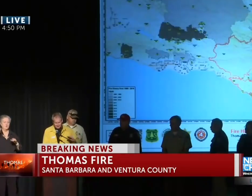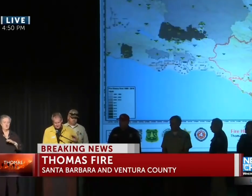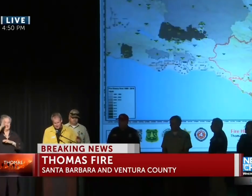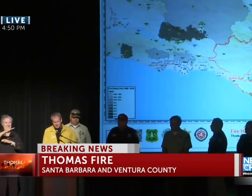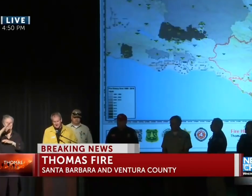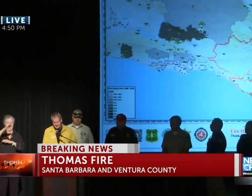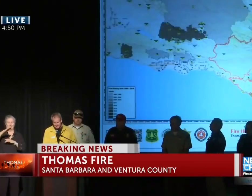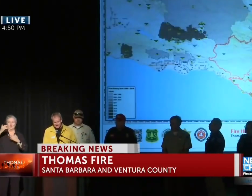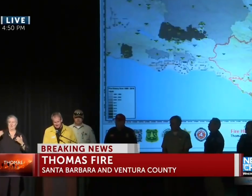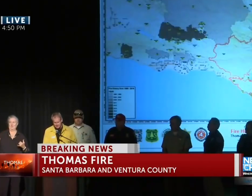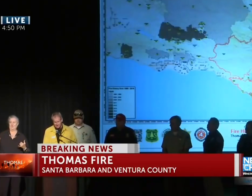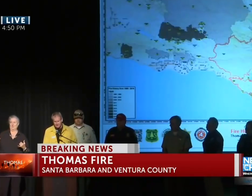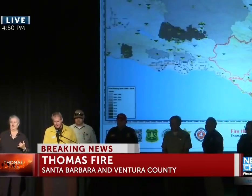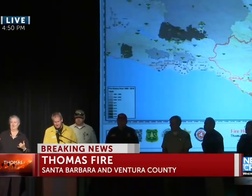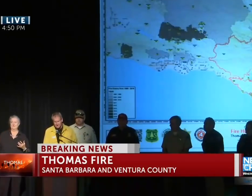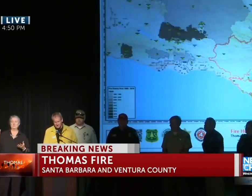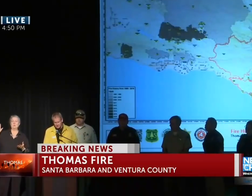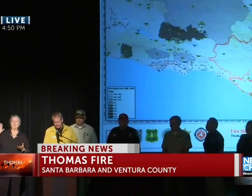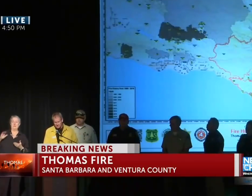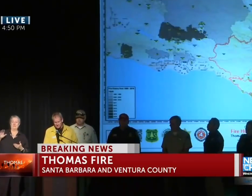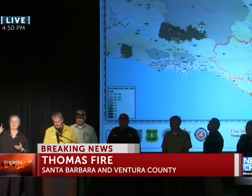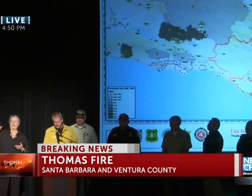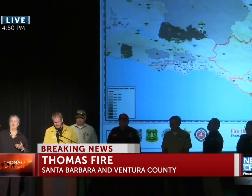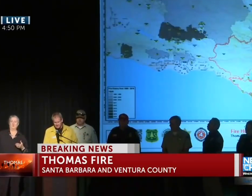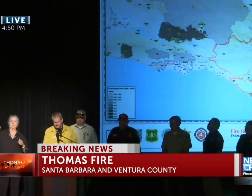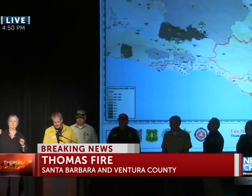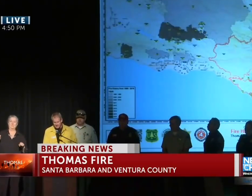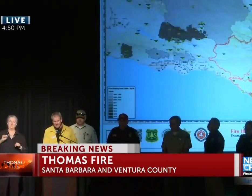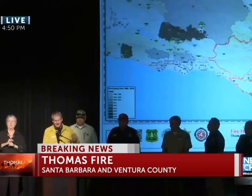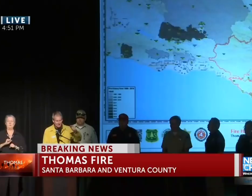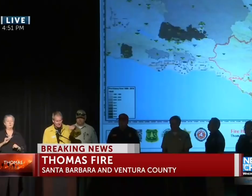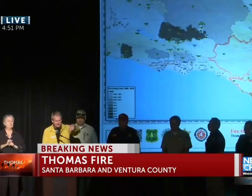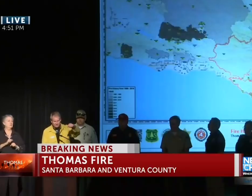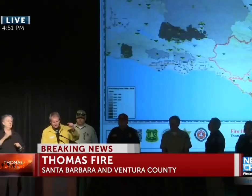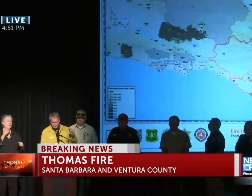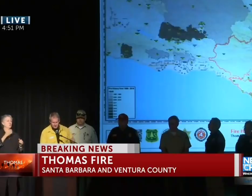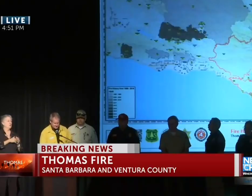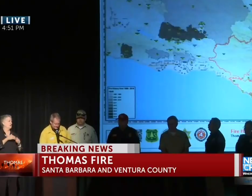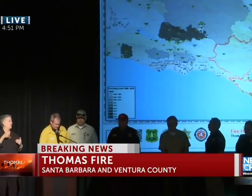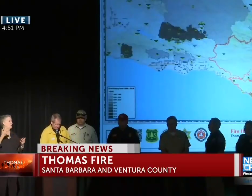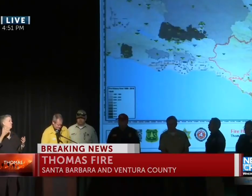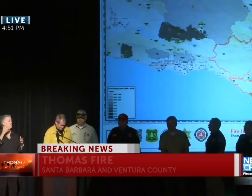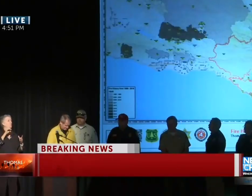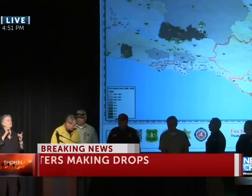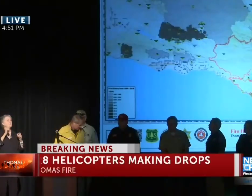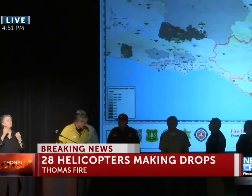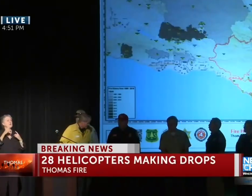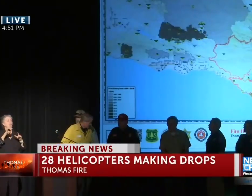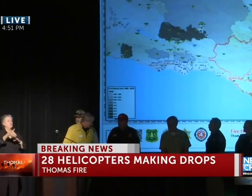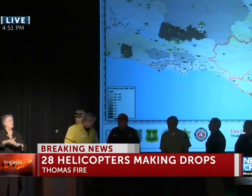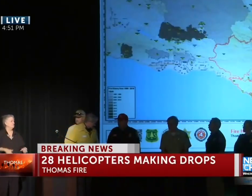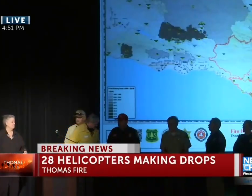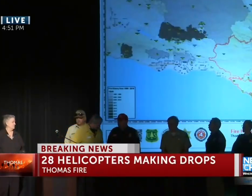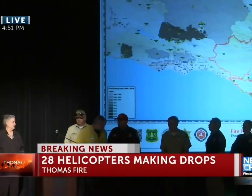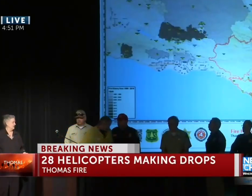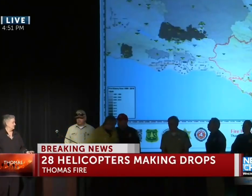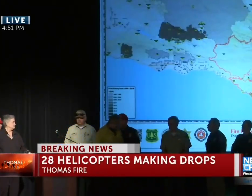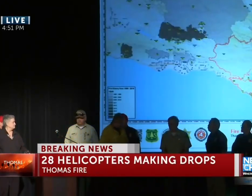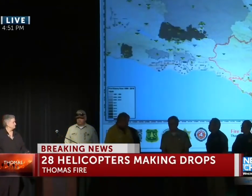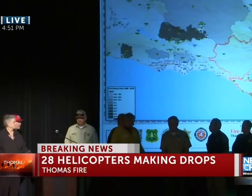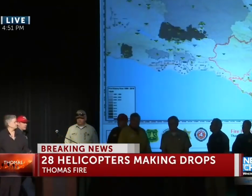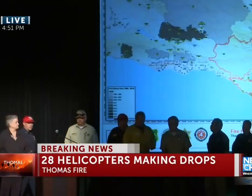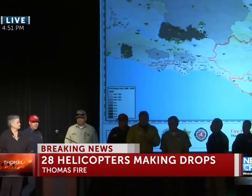afternoon, and so much less aircraft has been able to work. Okay, again, I'll be here for questions afterwards.